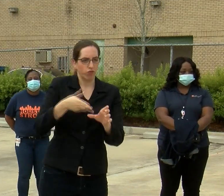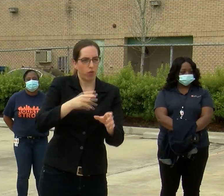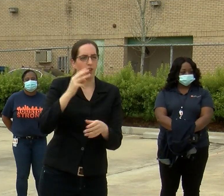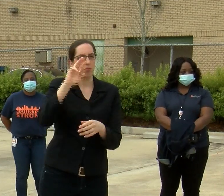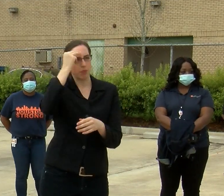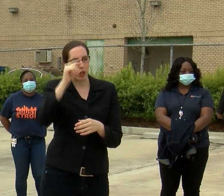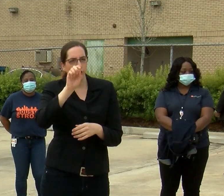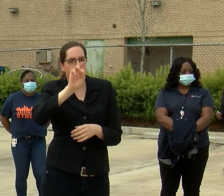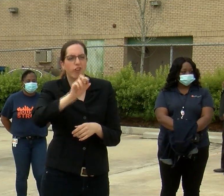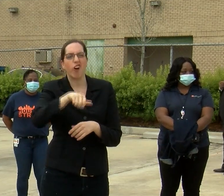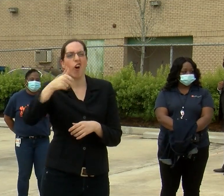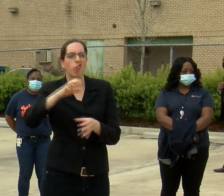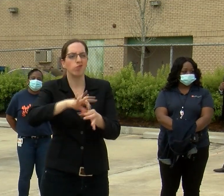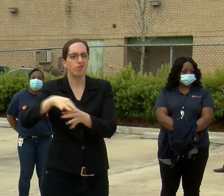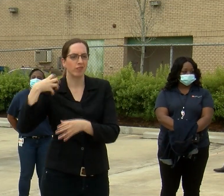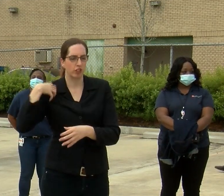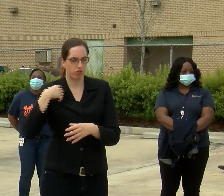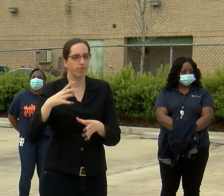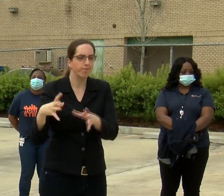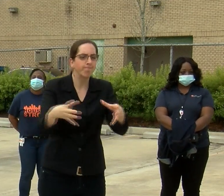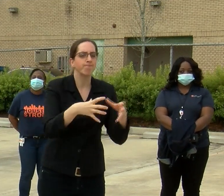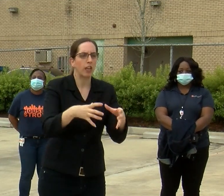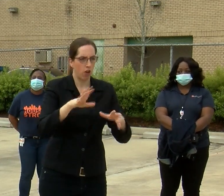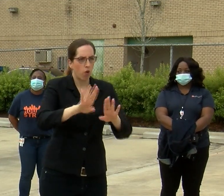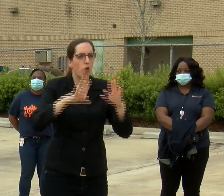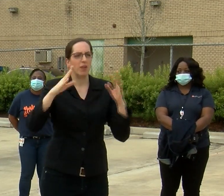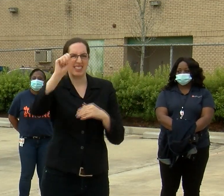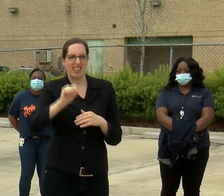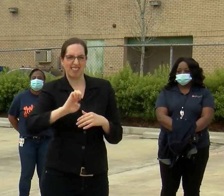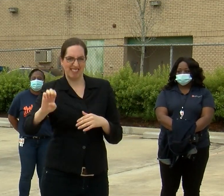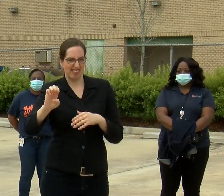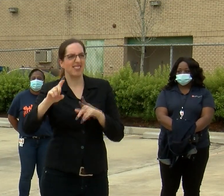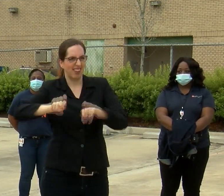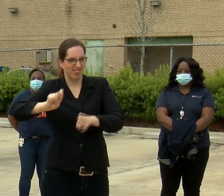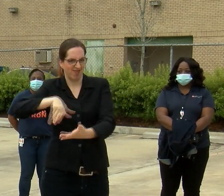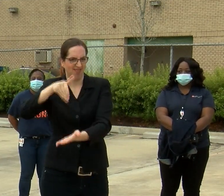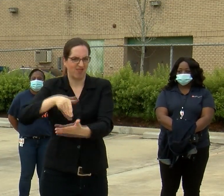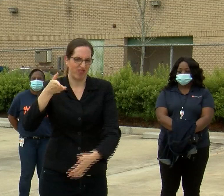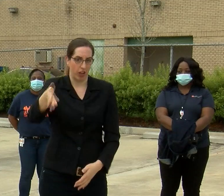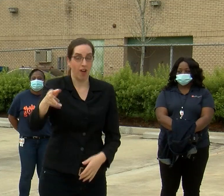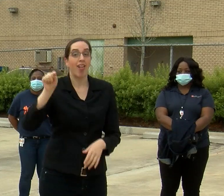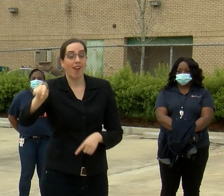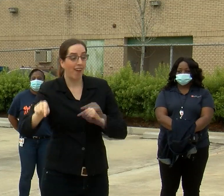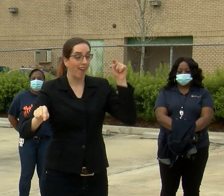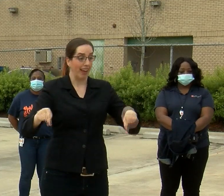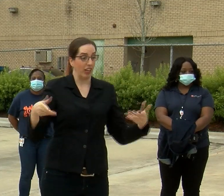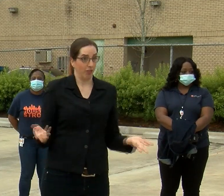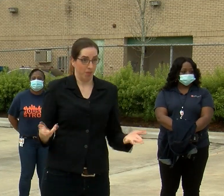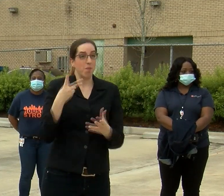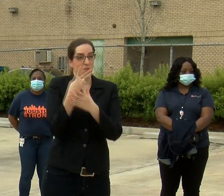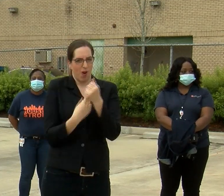officials in opening up a very similar site in the Southeast. That site, as well as this site, have one